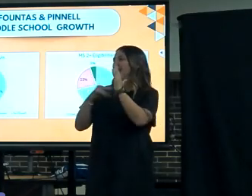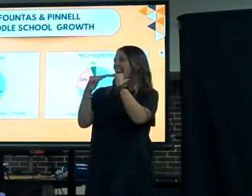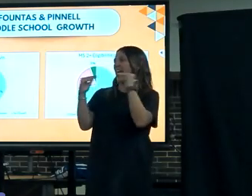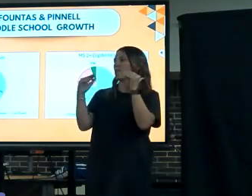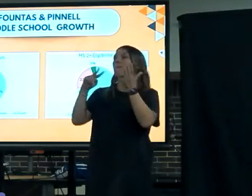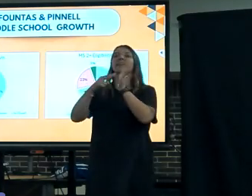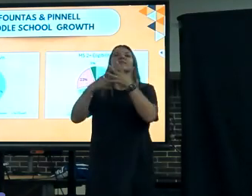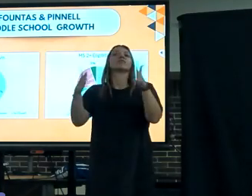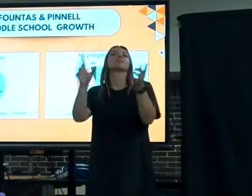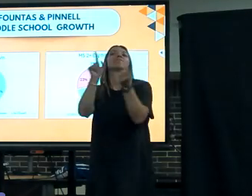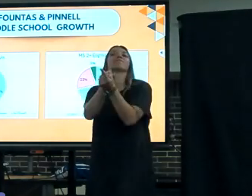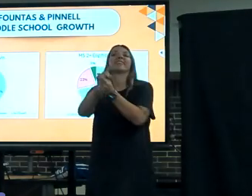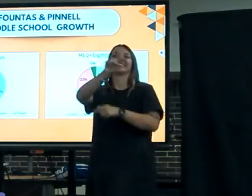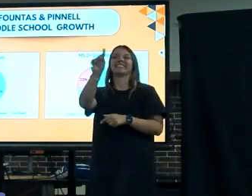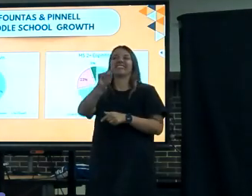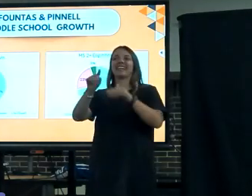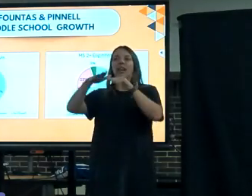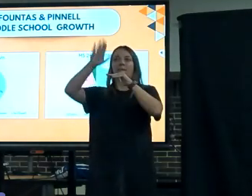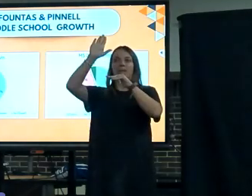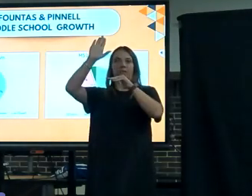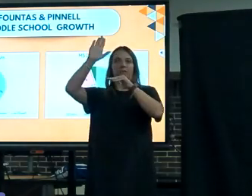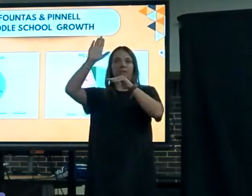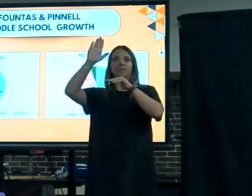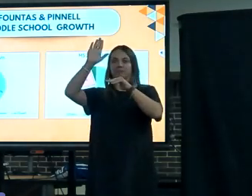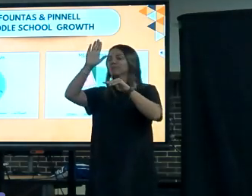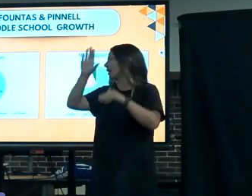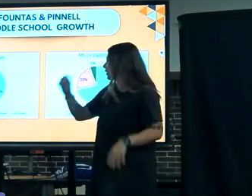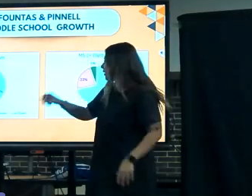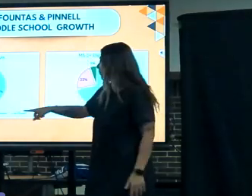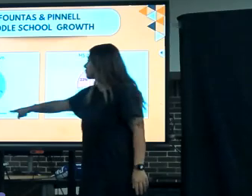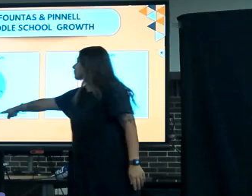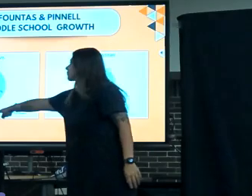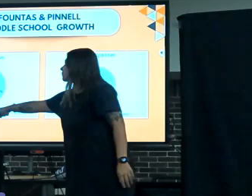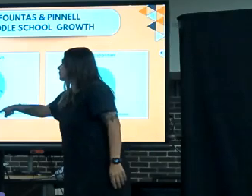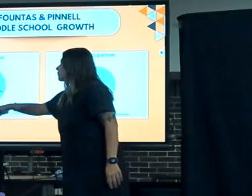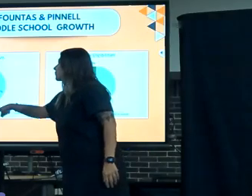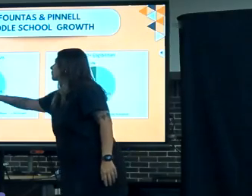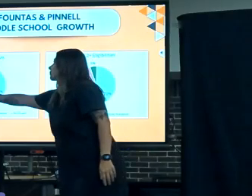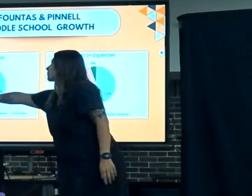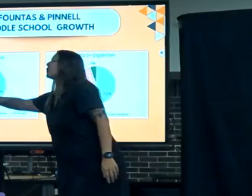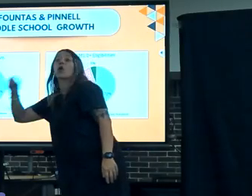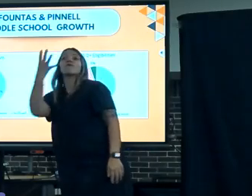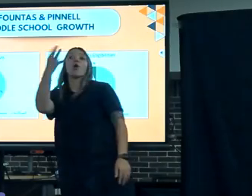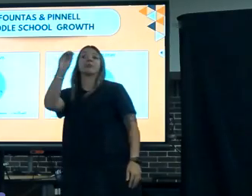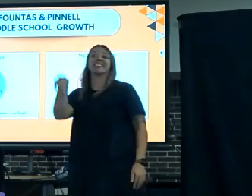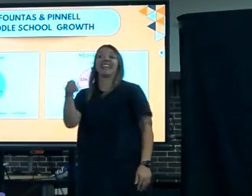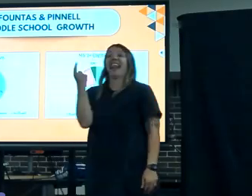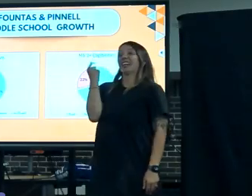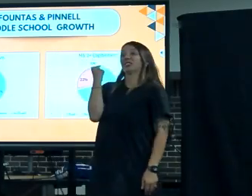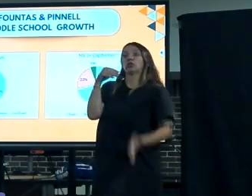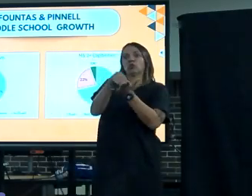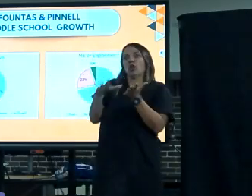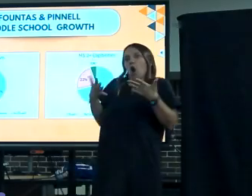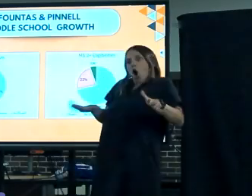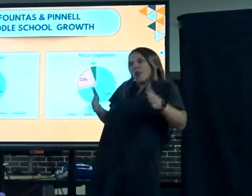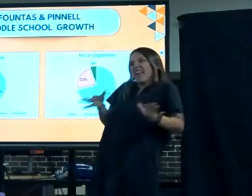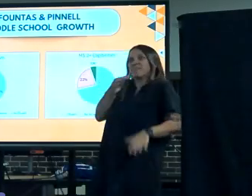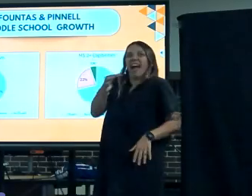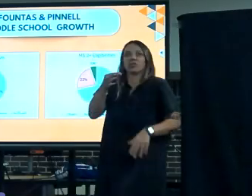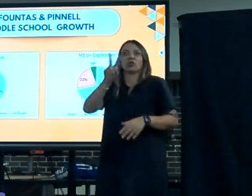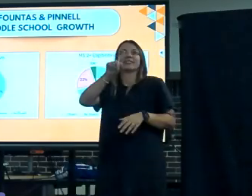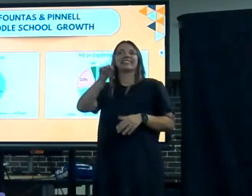there's several students here who have already mastered, which would be that Z letter.